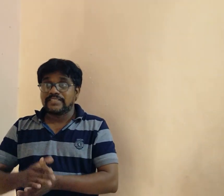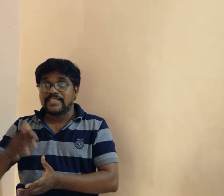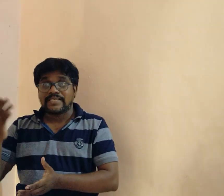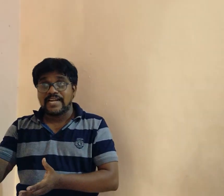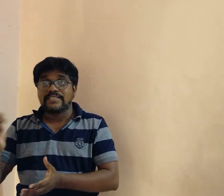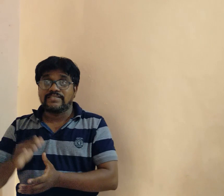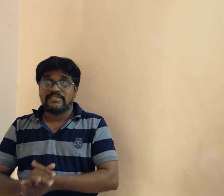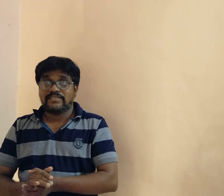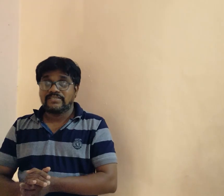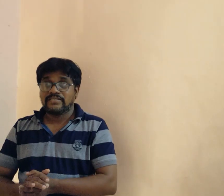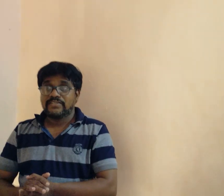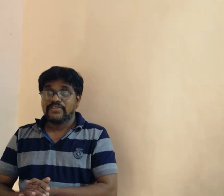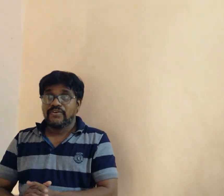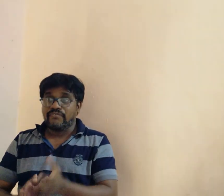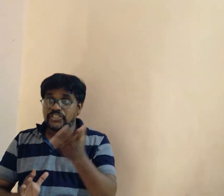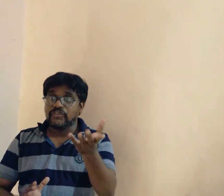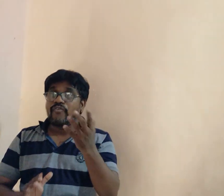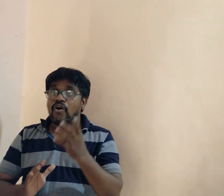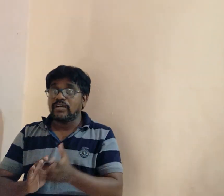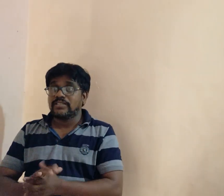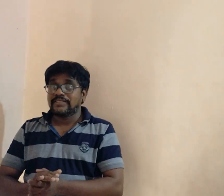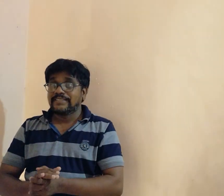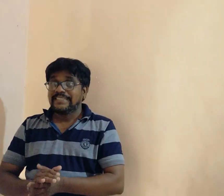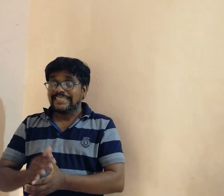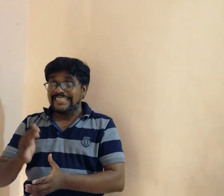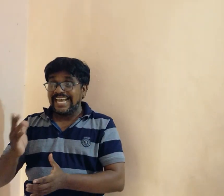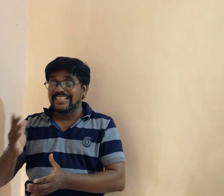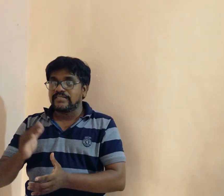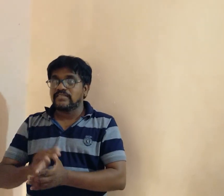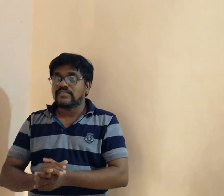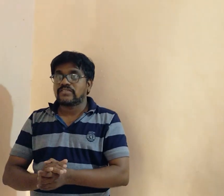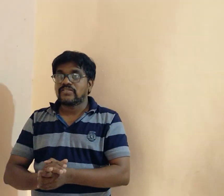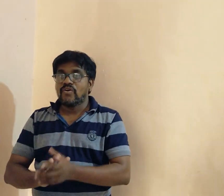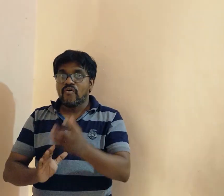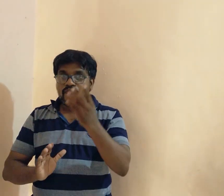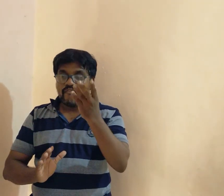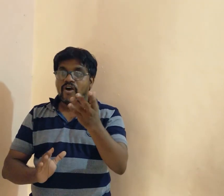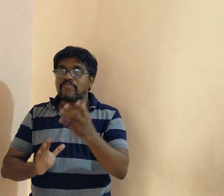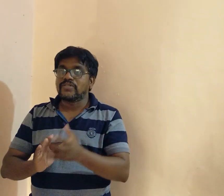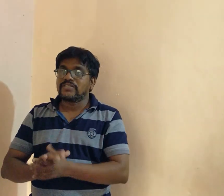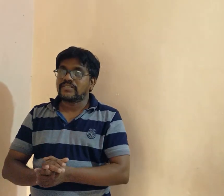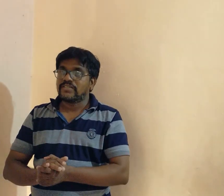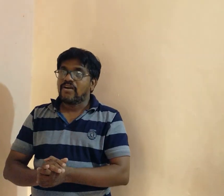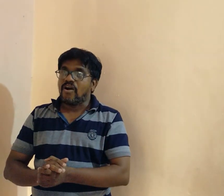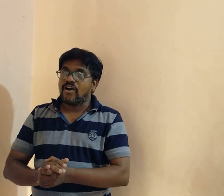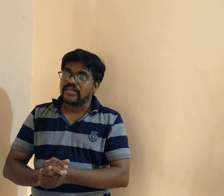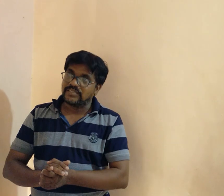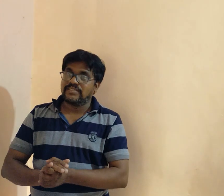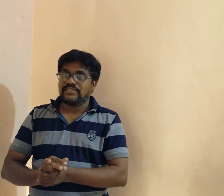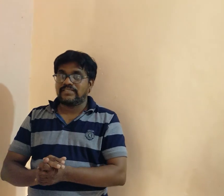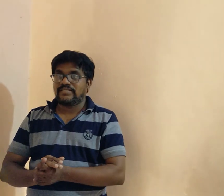as hunters, fishing flock, gatherers, farmers or herders.